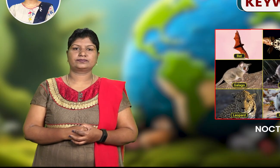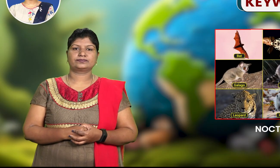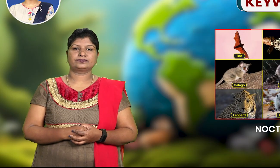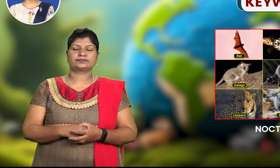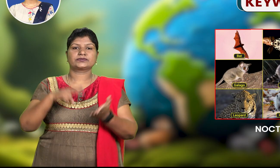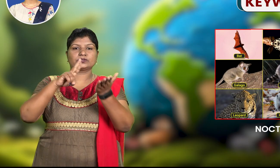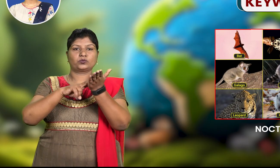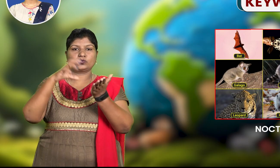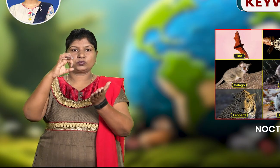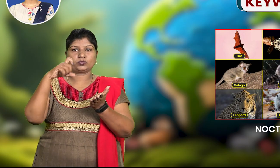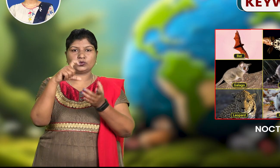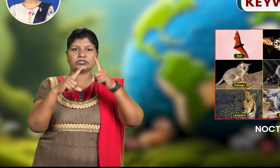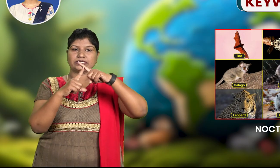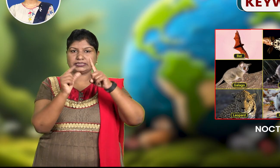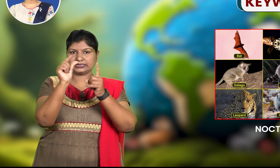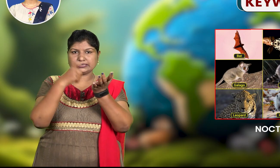nocturnal,